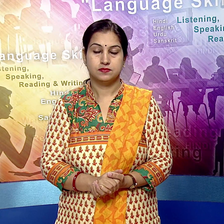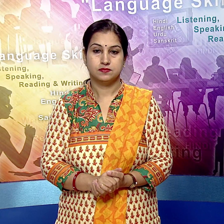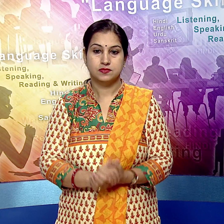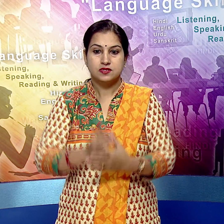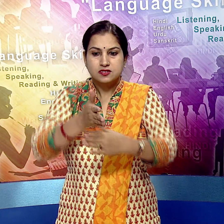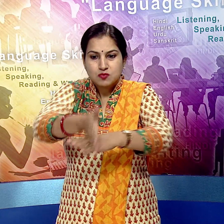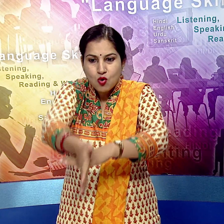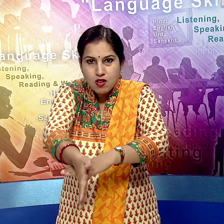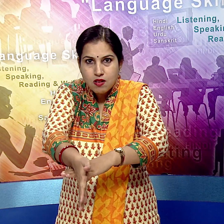spoilage,